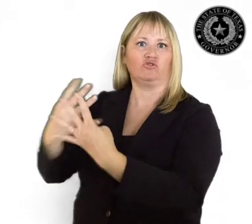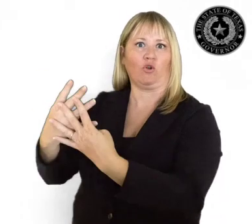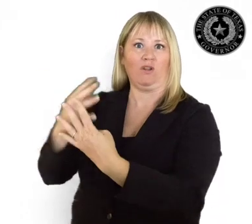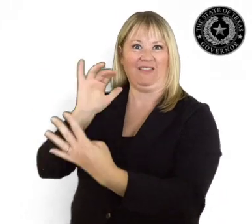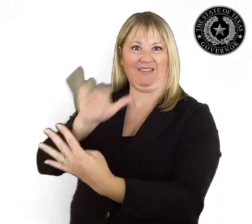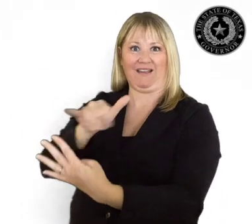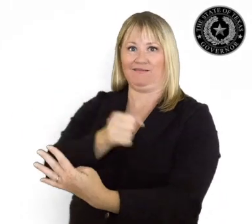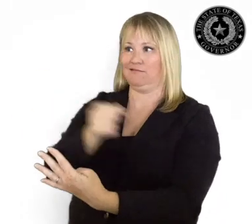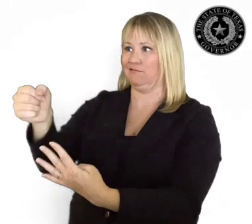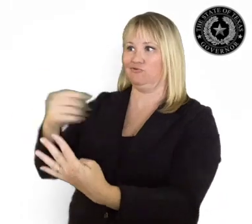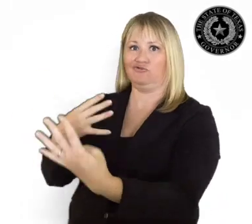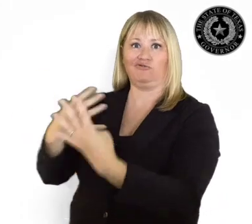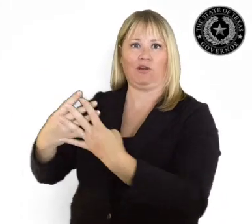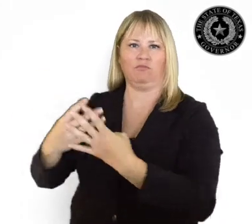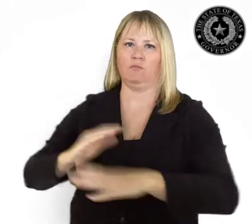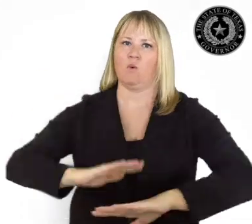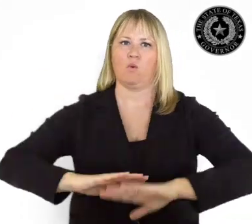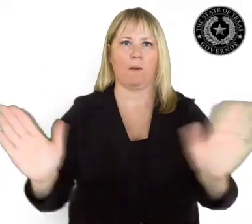the executive order.